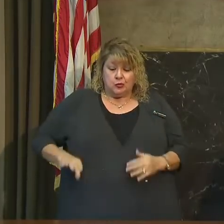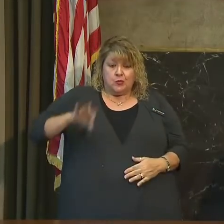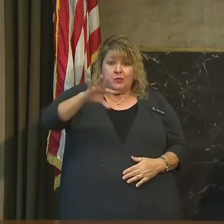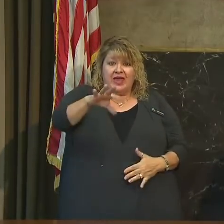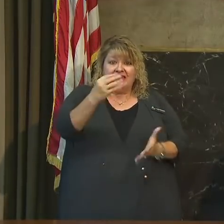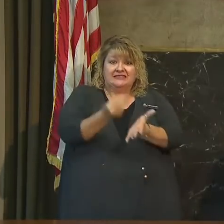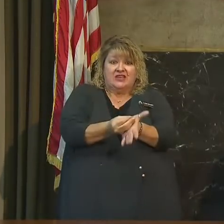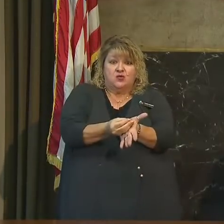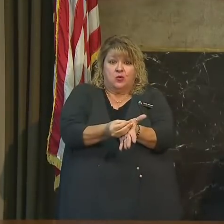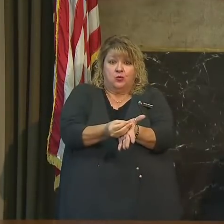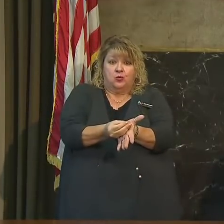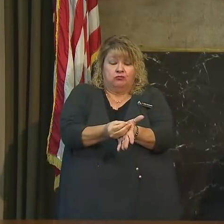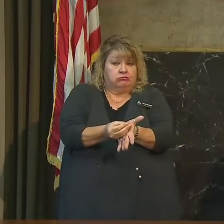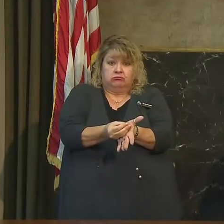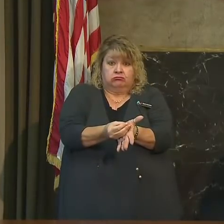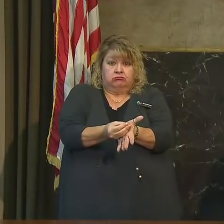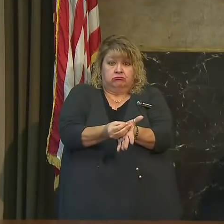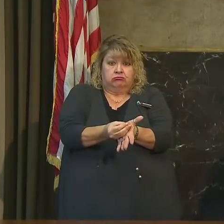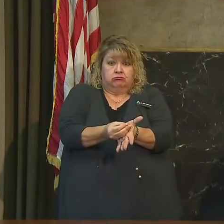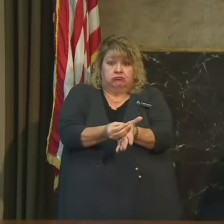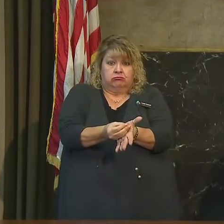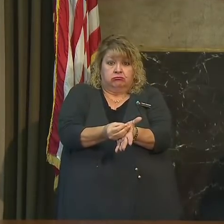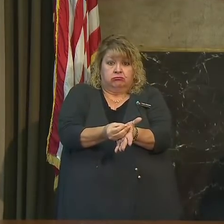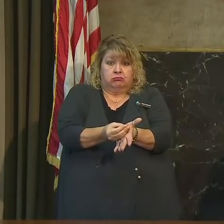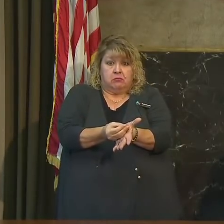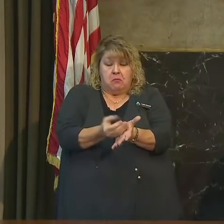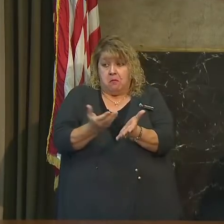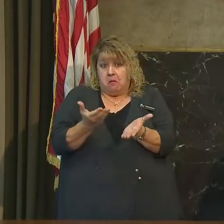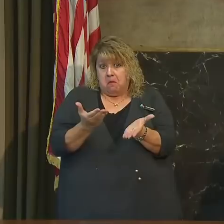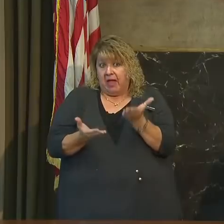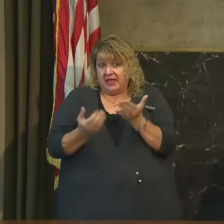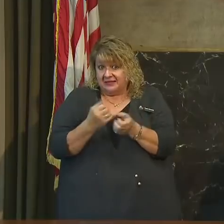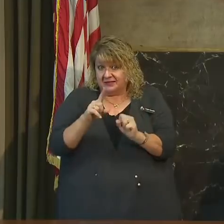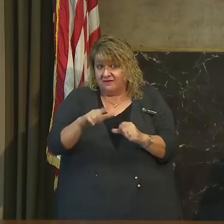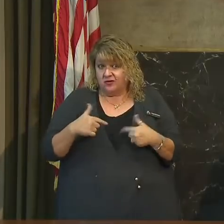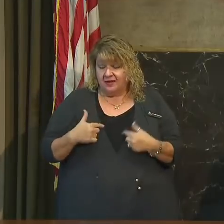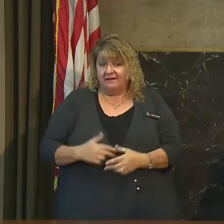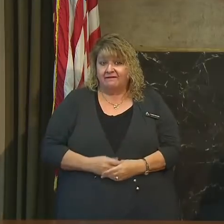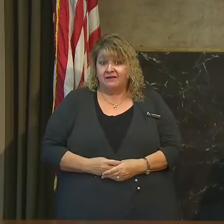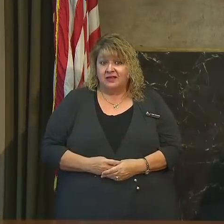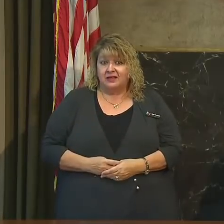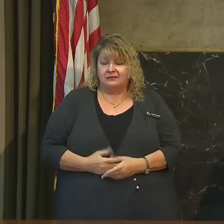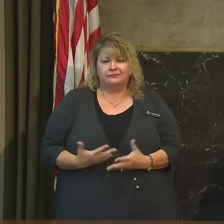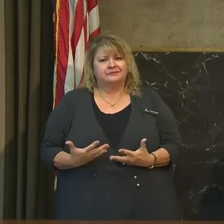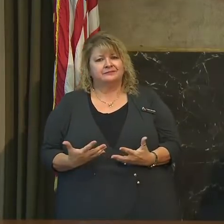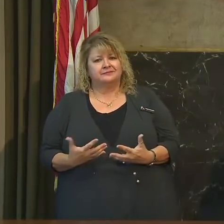pocket, and it just might save your life.